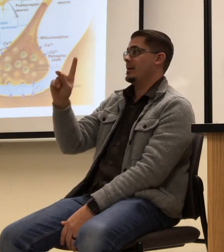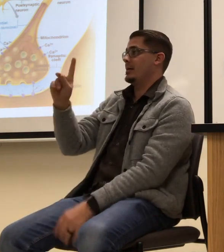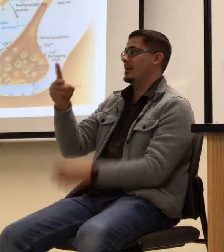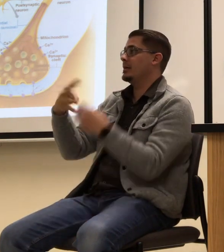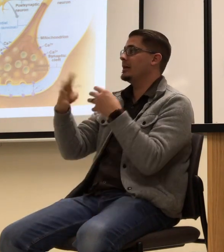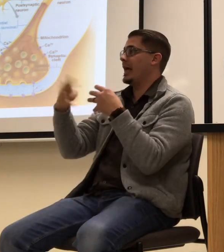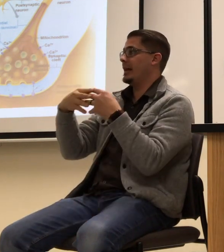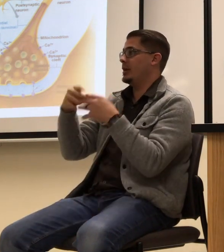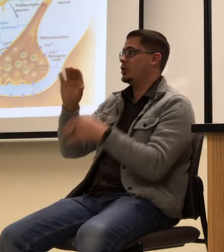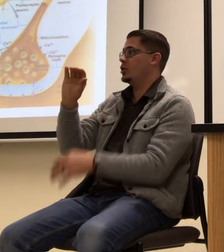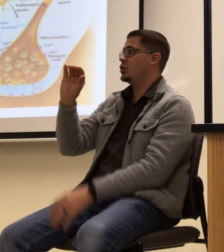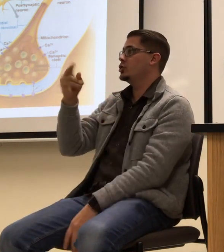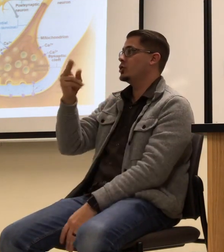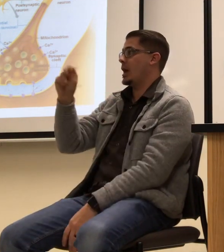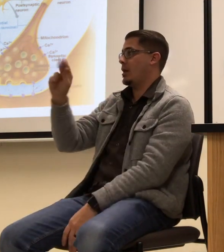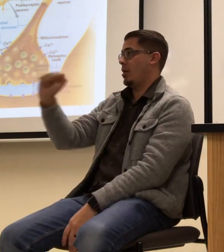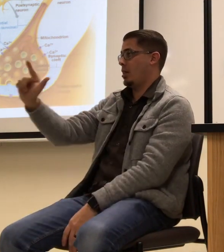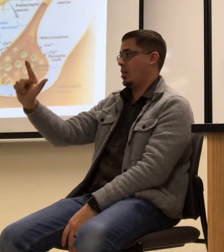Ligand-gated.